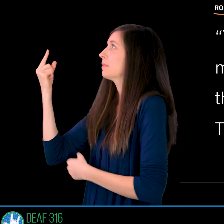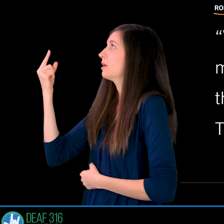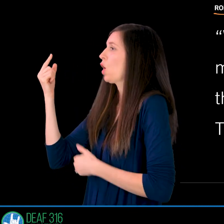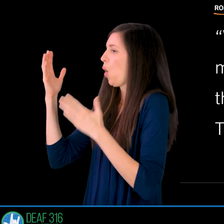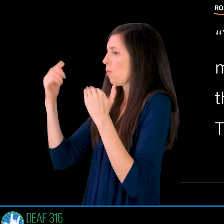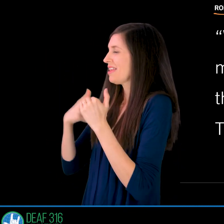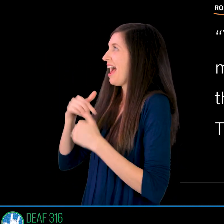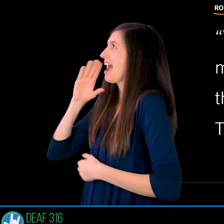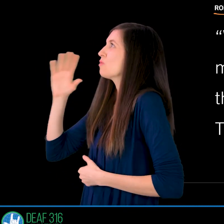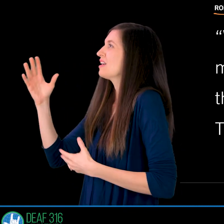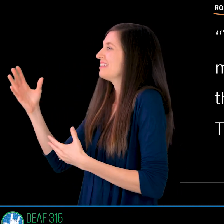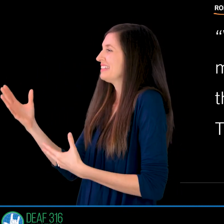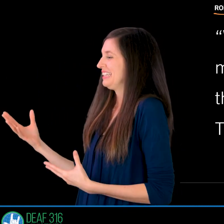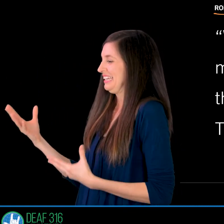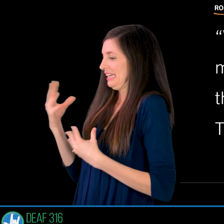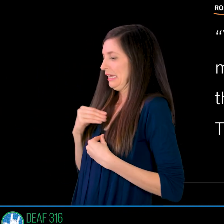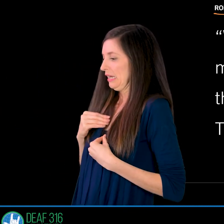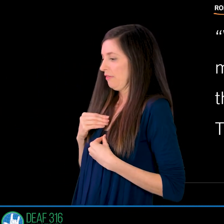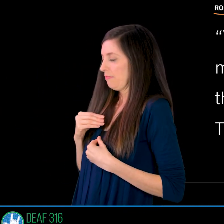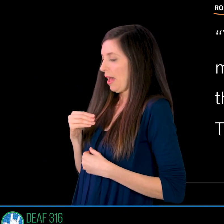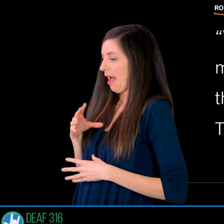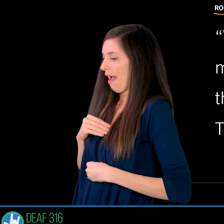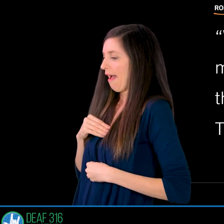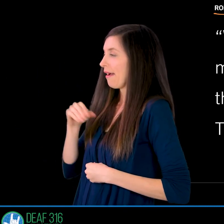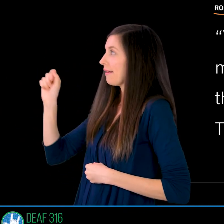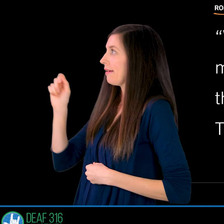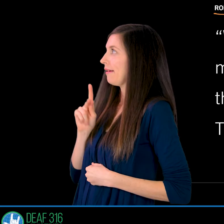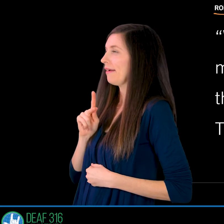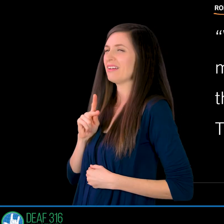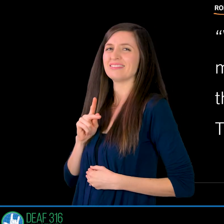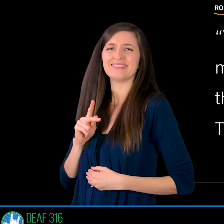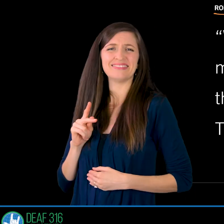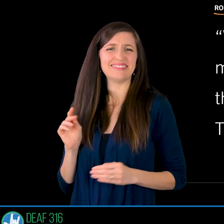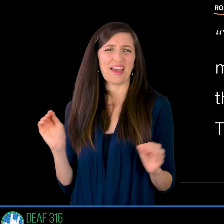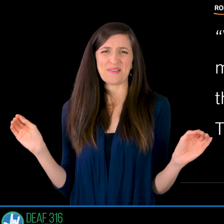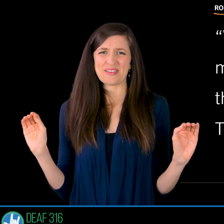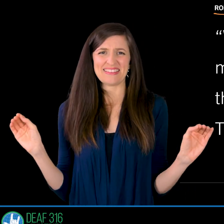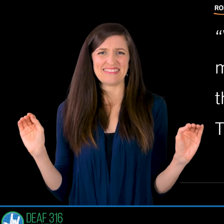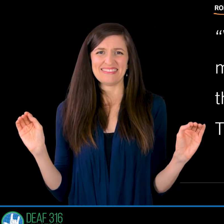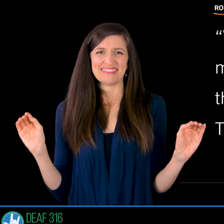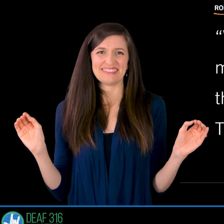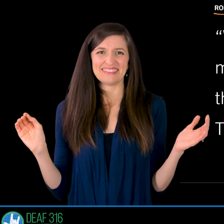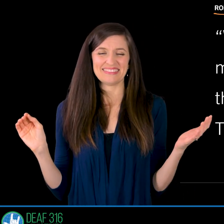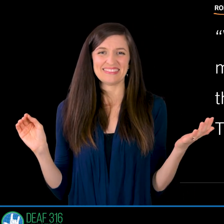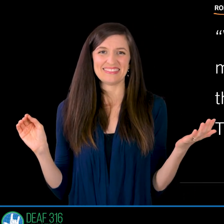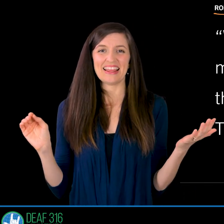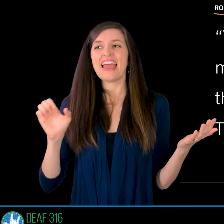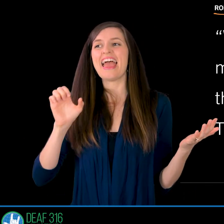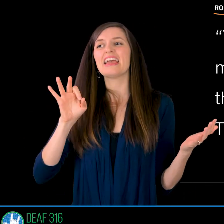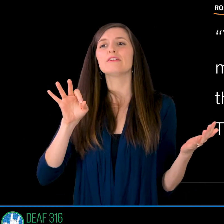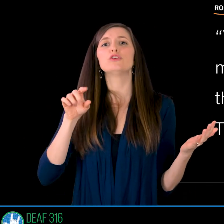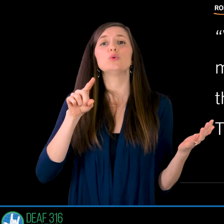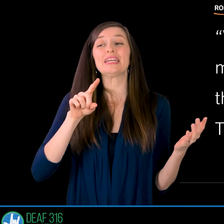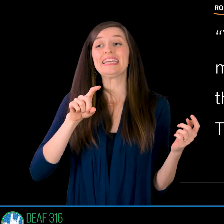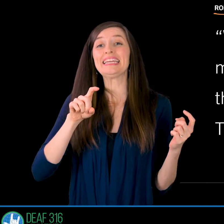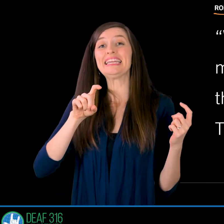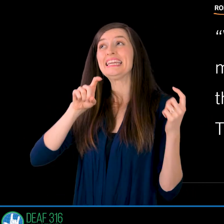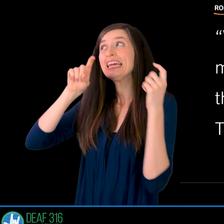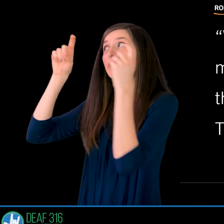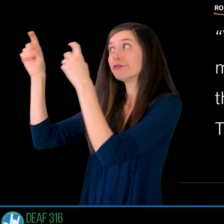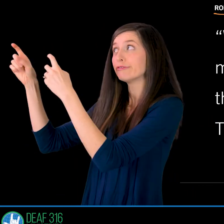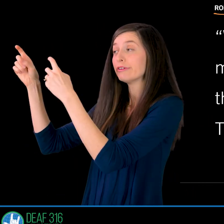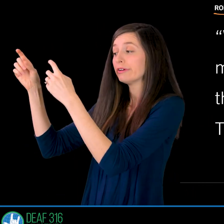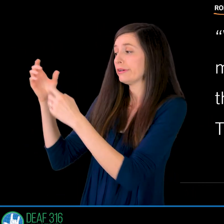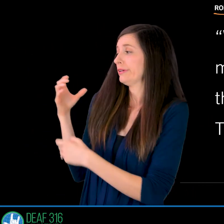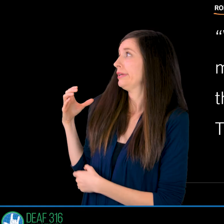the understood answer, right? Who has ever given a gift to God that he might be repaid? Nobody. If you